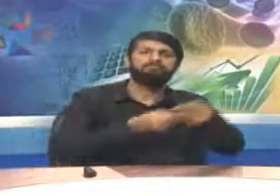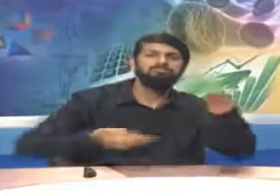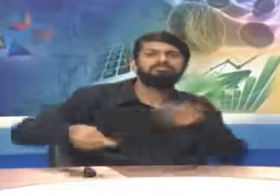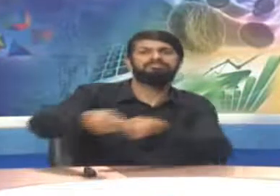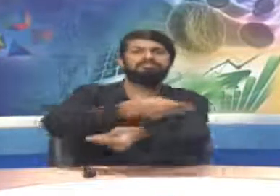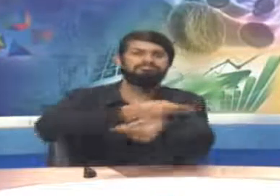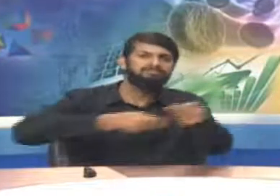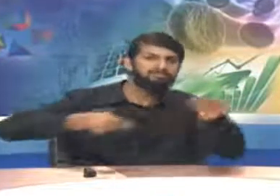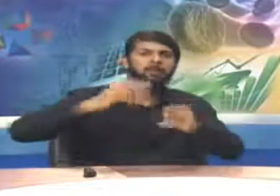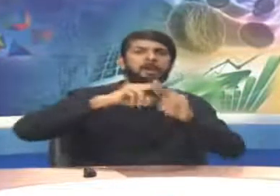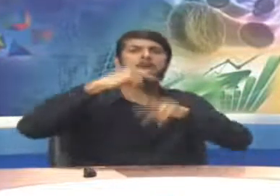social life.